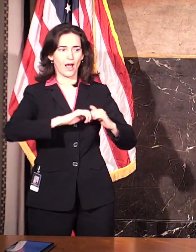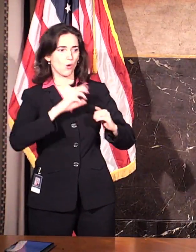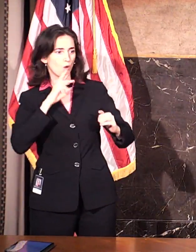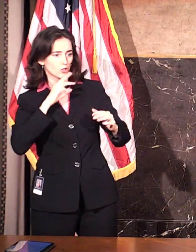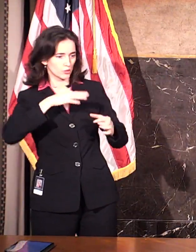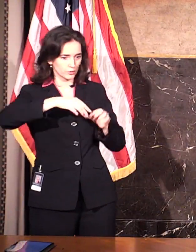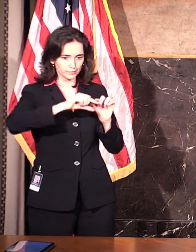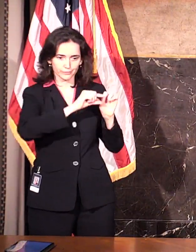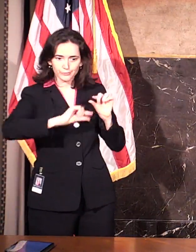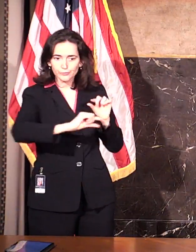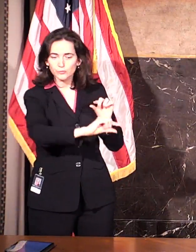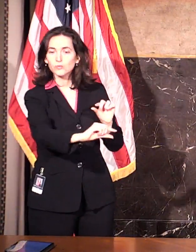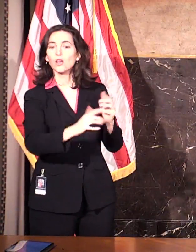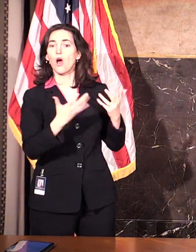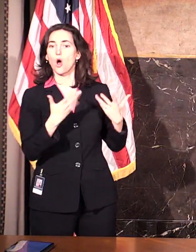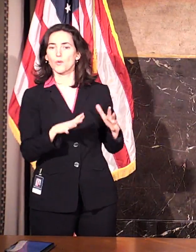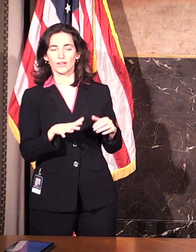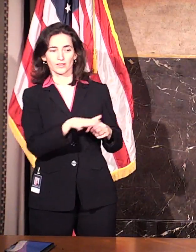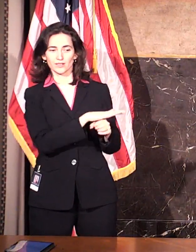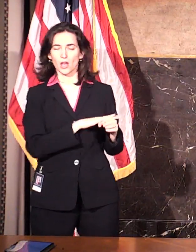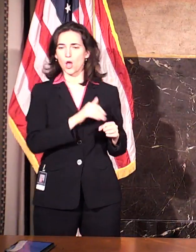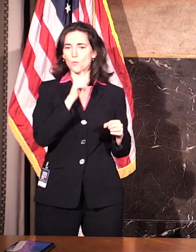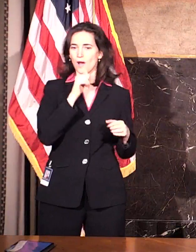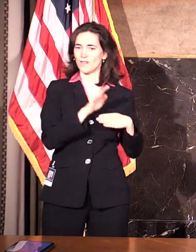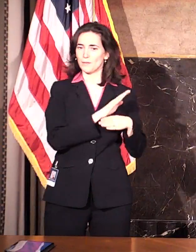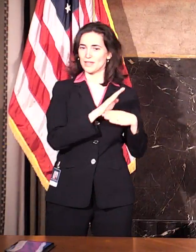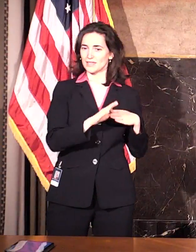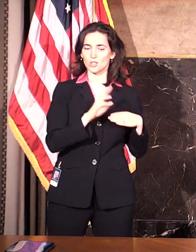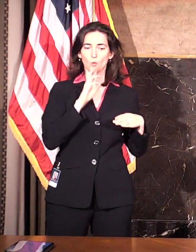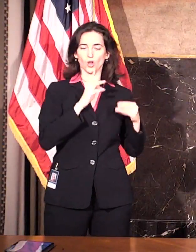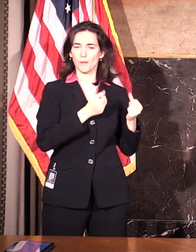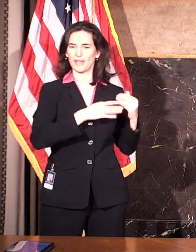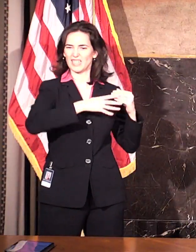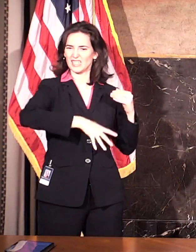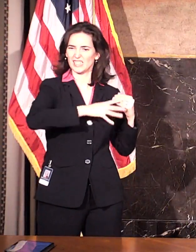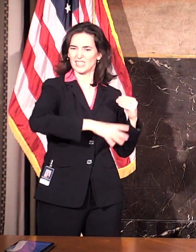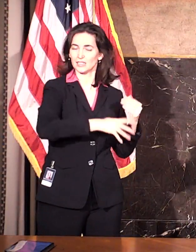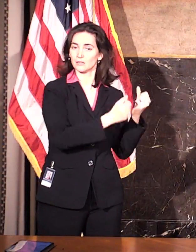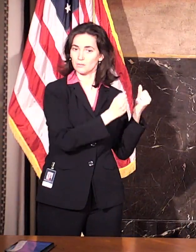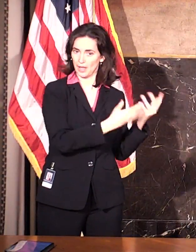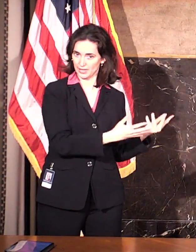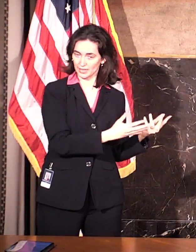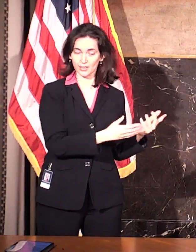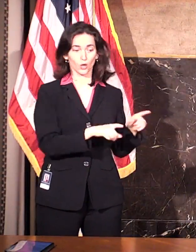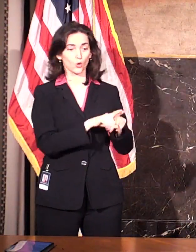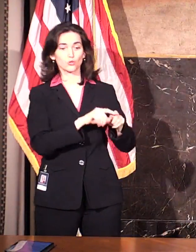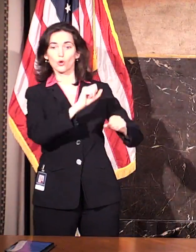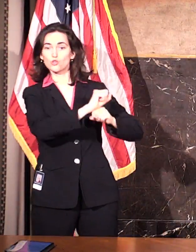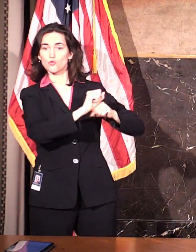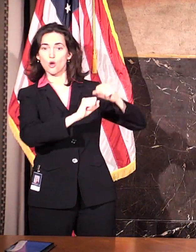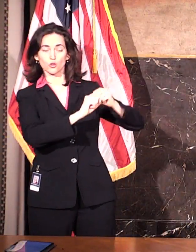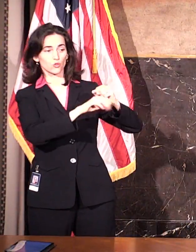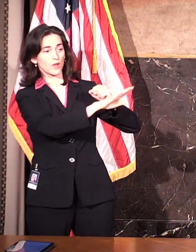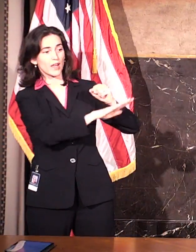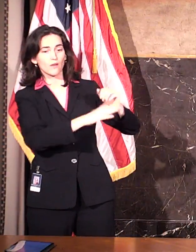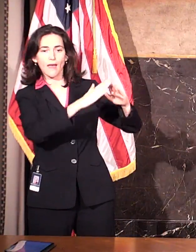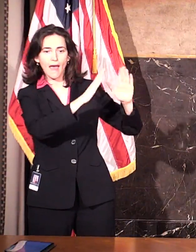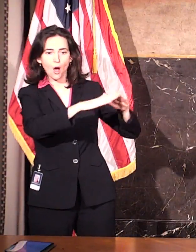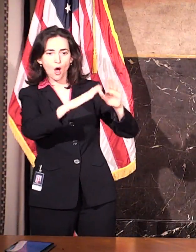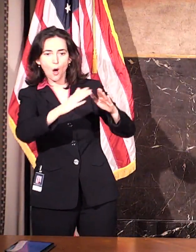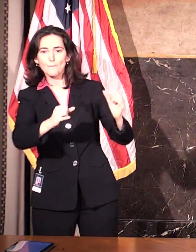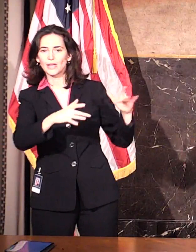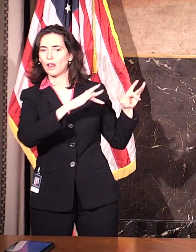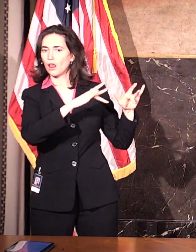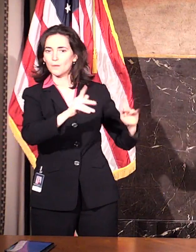many leaks on the private side of their distribution system, and many of those structures are no longer inhabited. And so keeping that